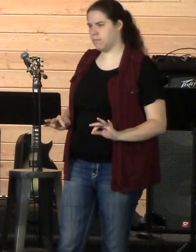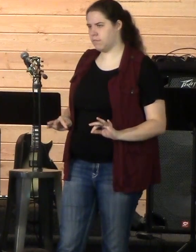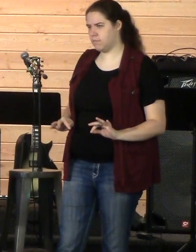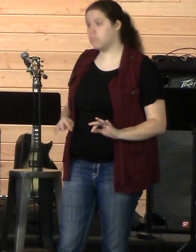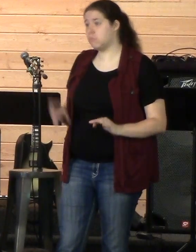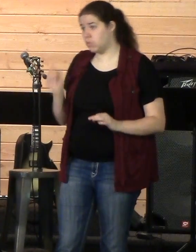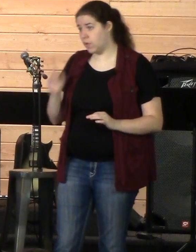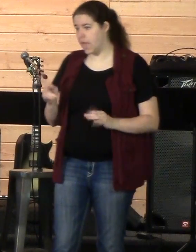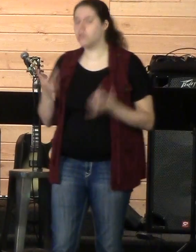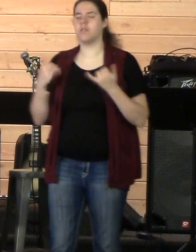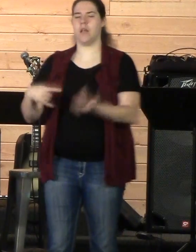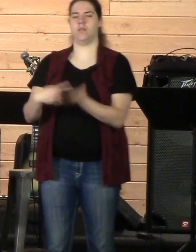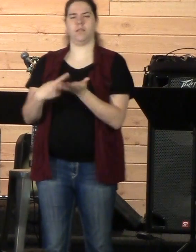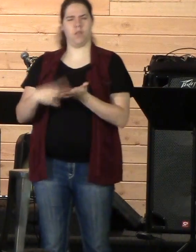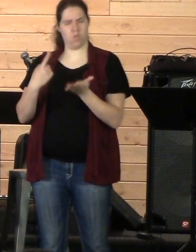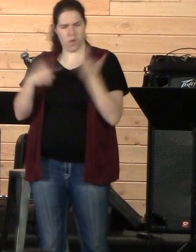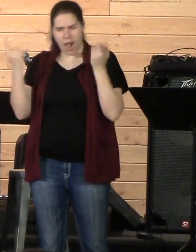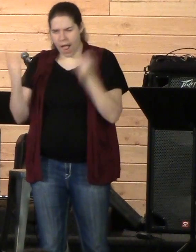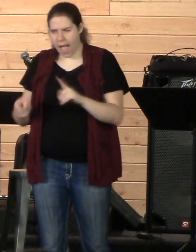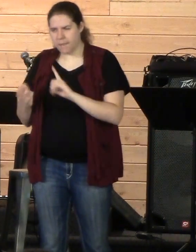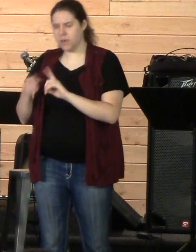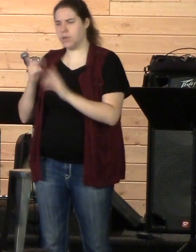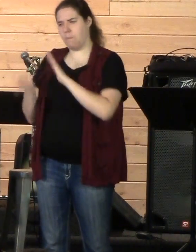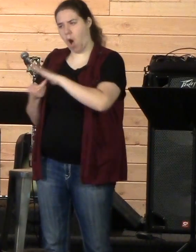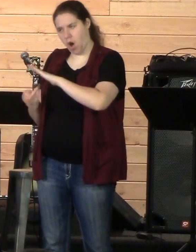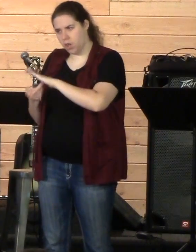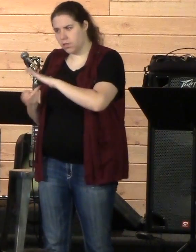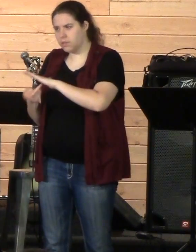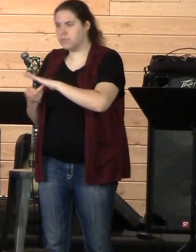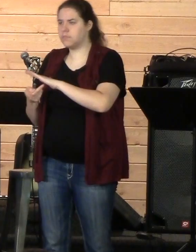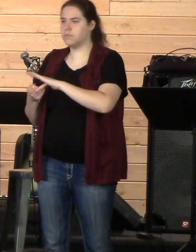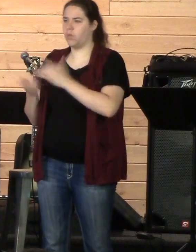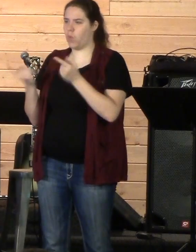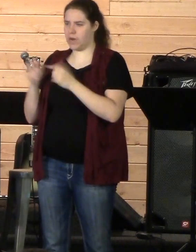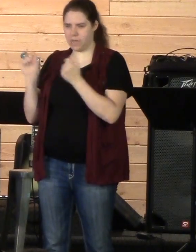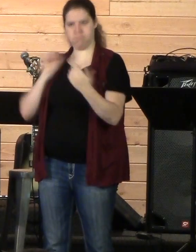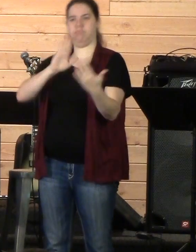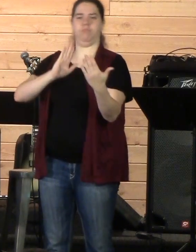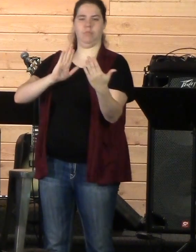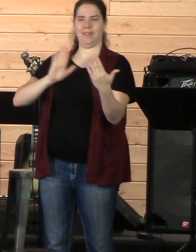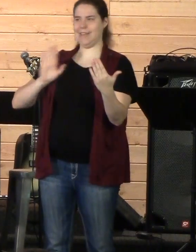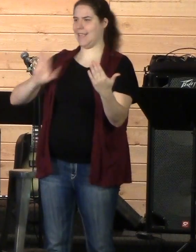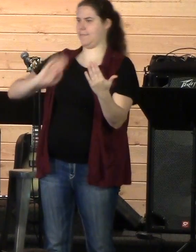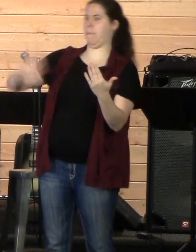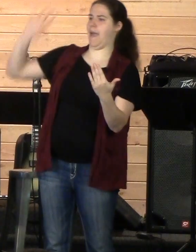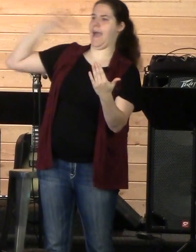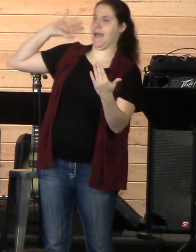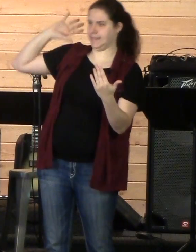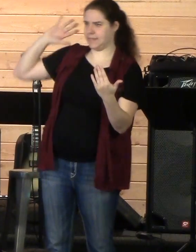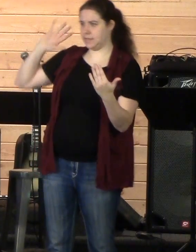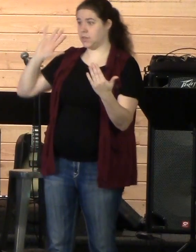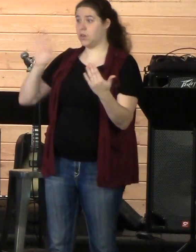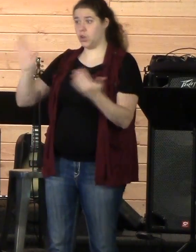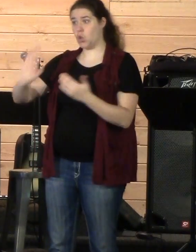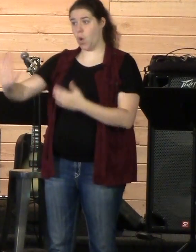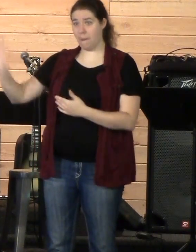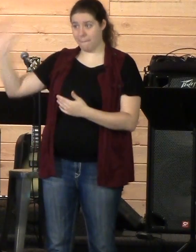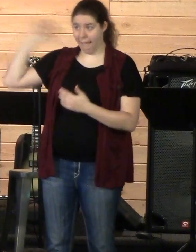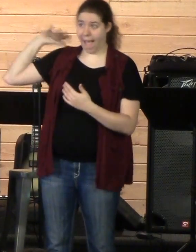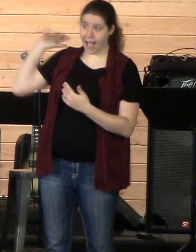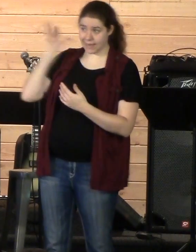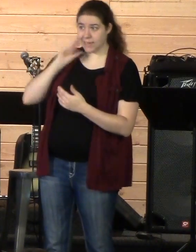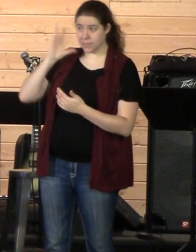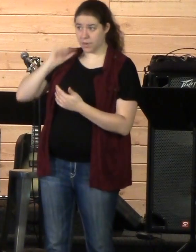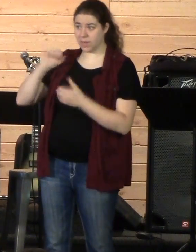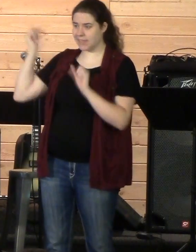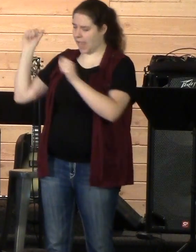what happened here to Paul and the conflict of running into himself. Your past can catch up with you. The past can